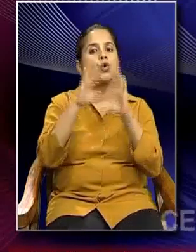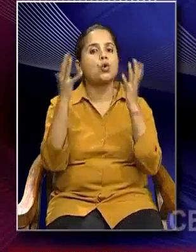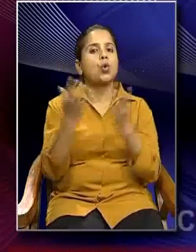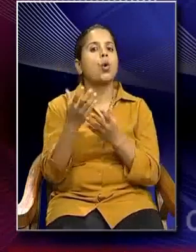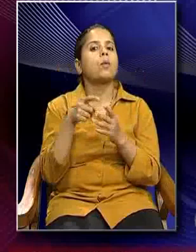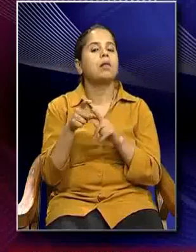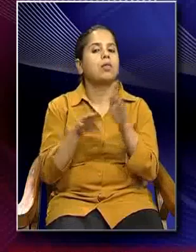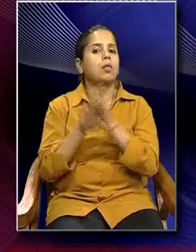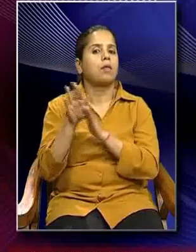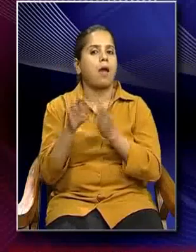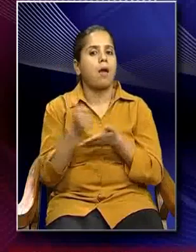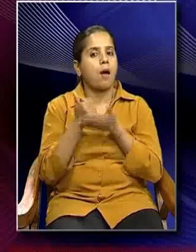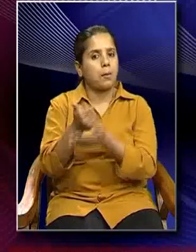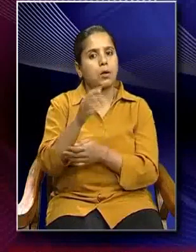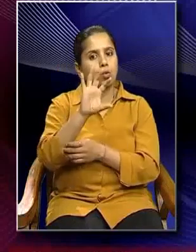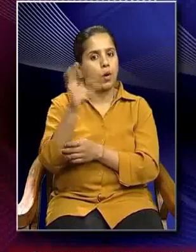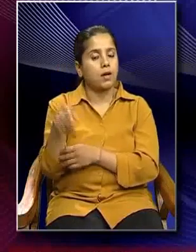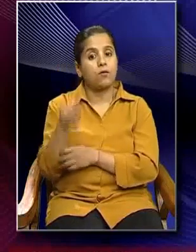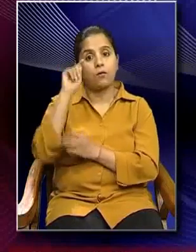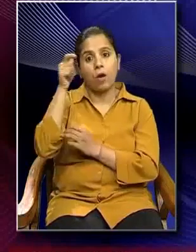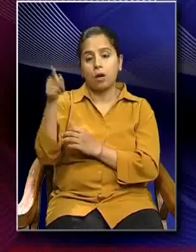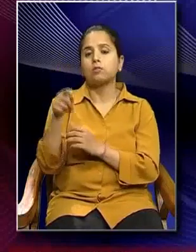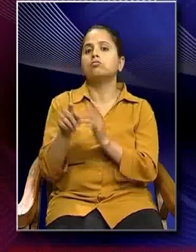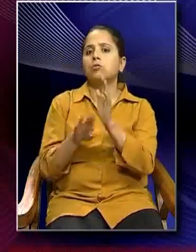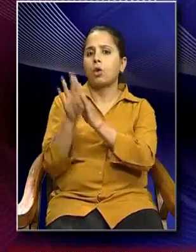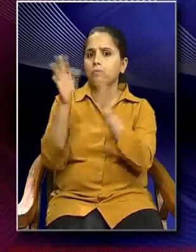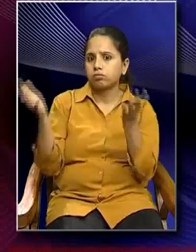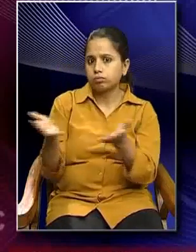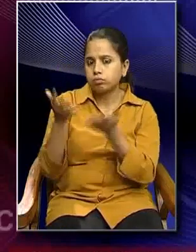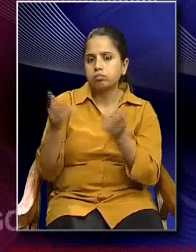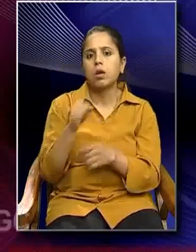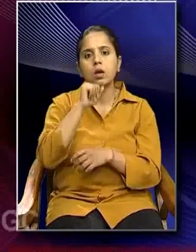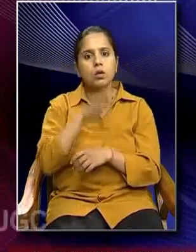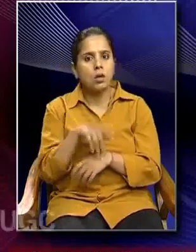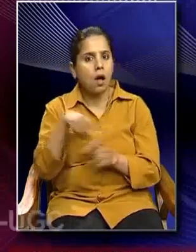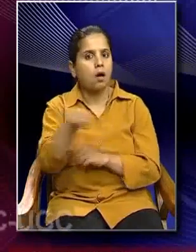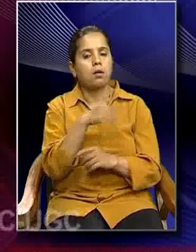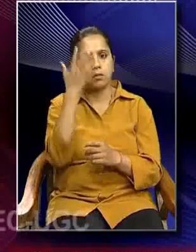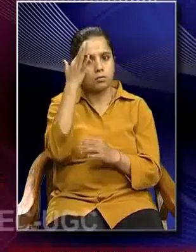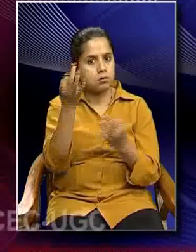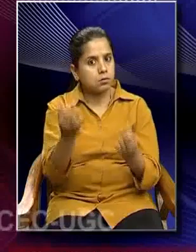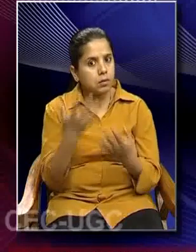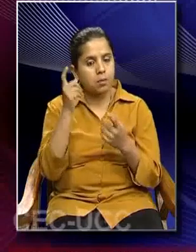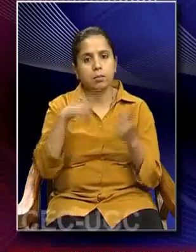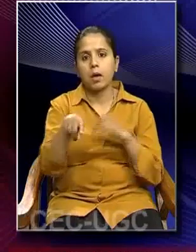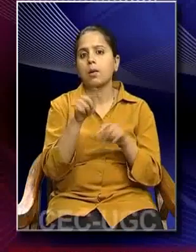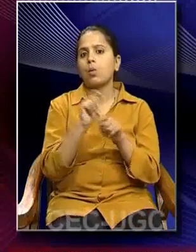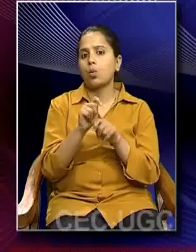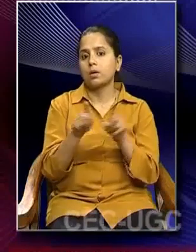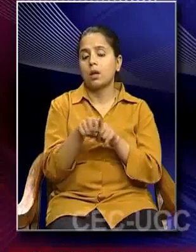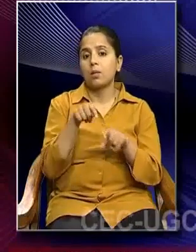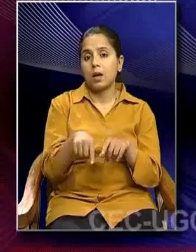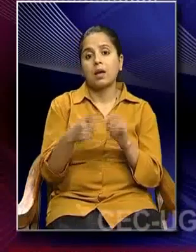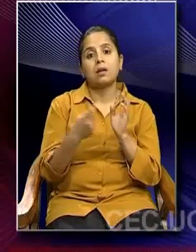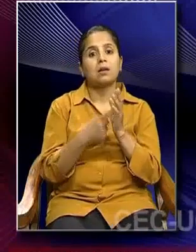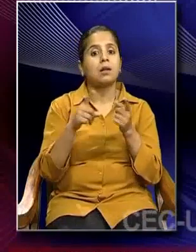sense that helping the countries in the West to grow through the young, talented, skilled labor force. At the same time, these remittances